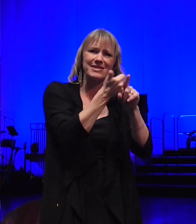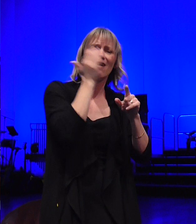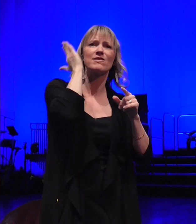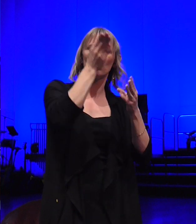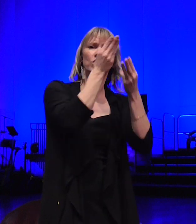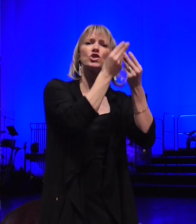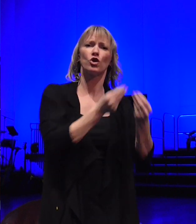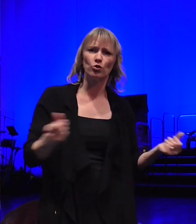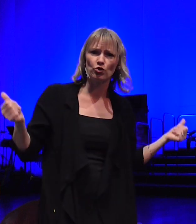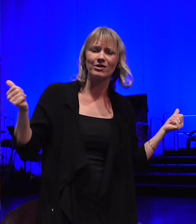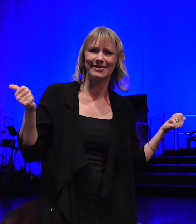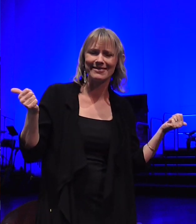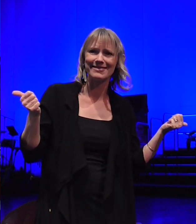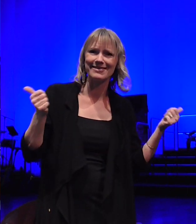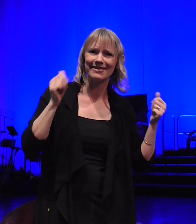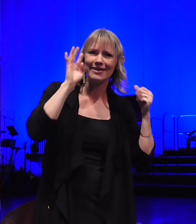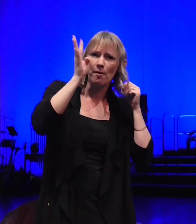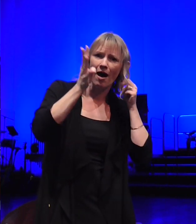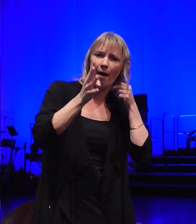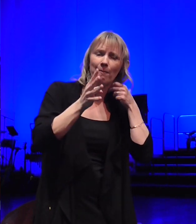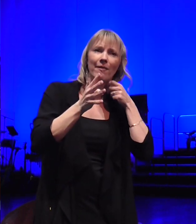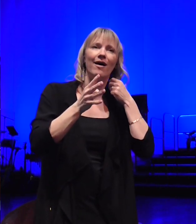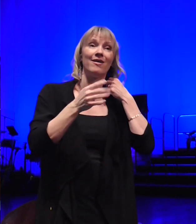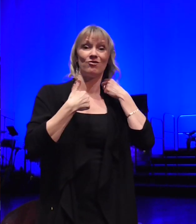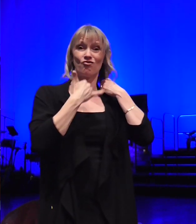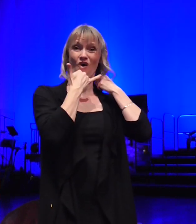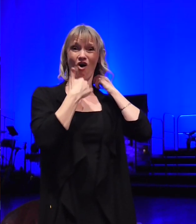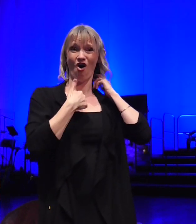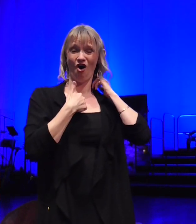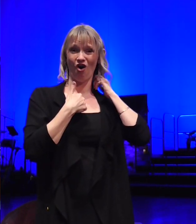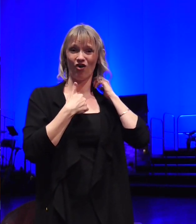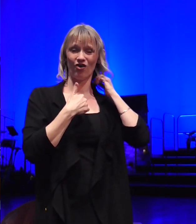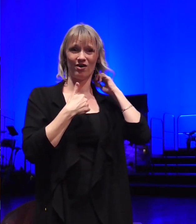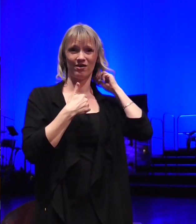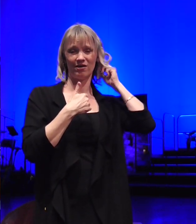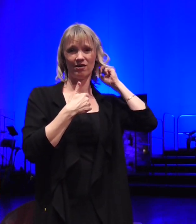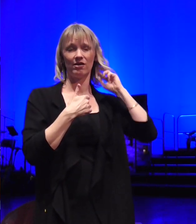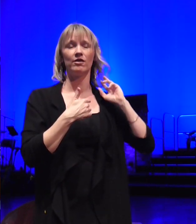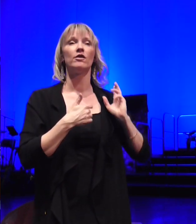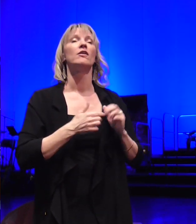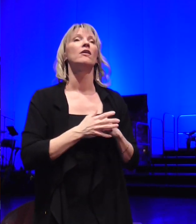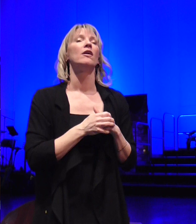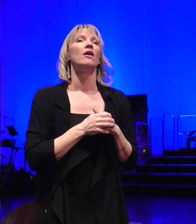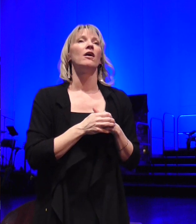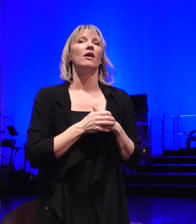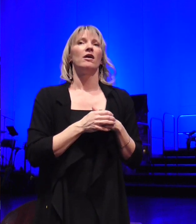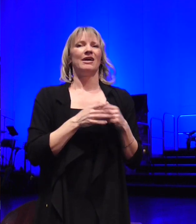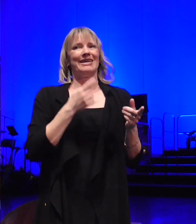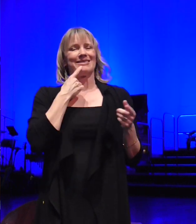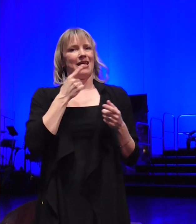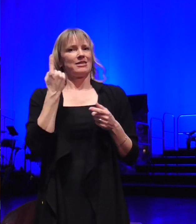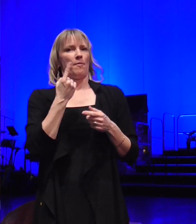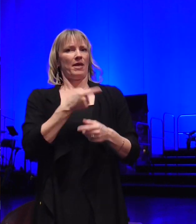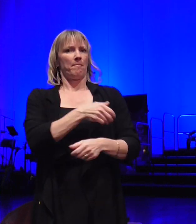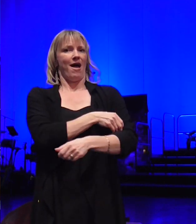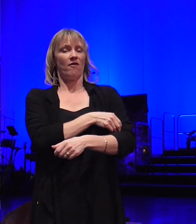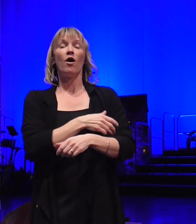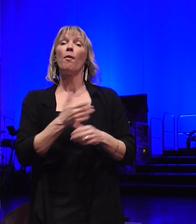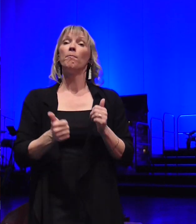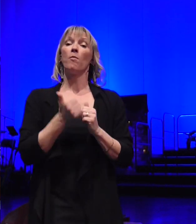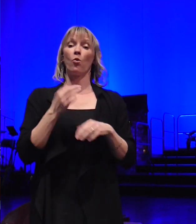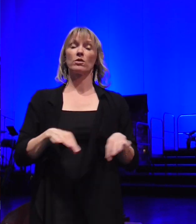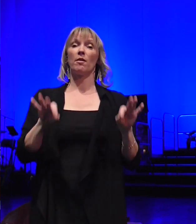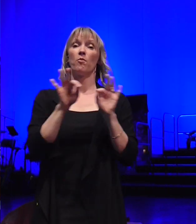solutions on their own. I was wrong." And he goes on to say something really powerful. The most